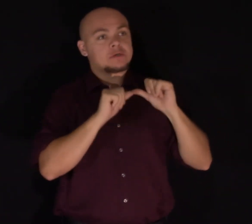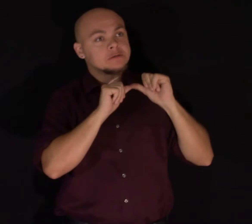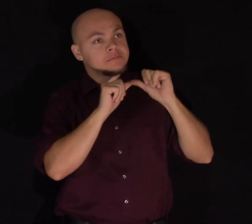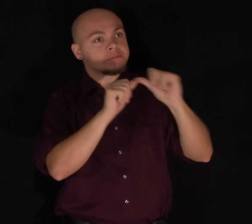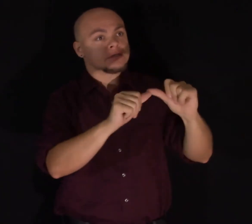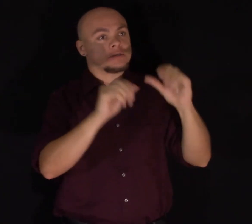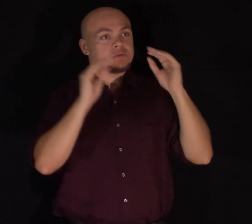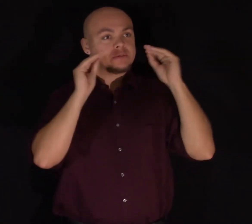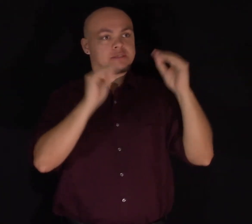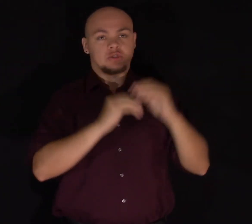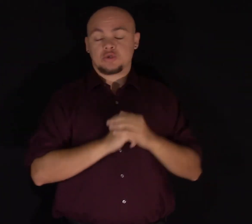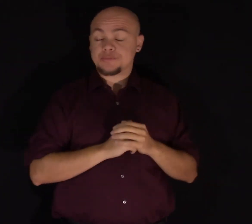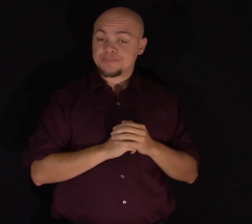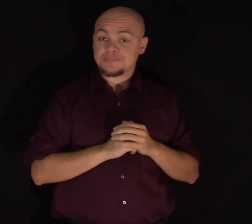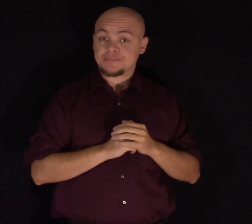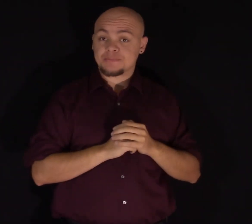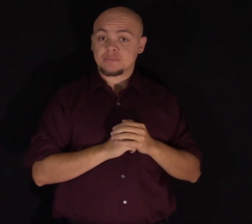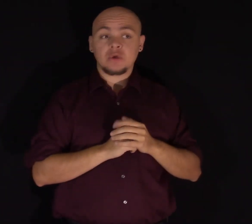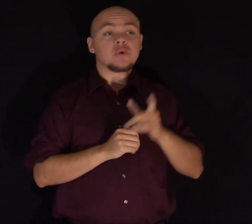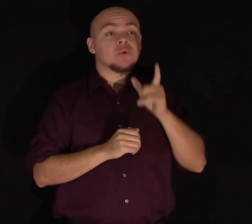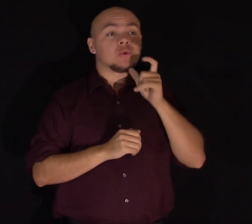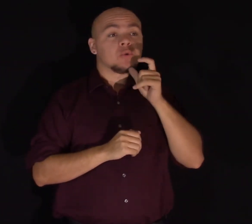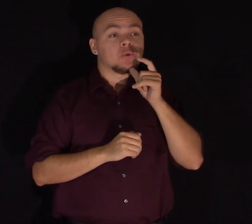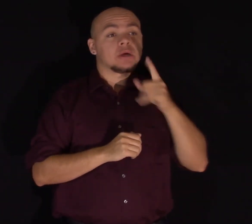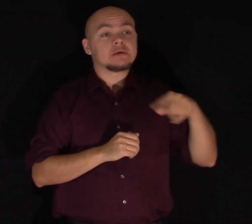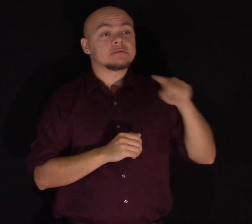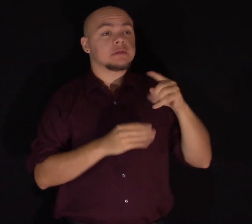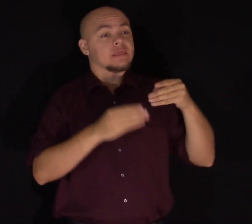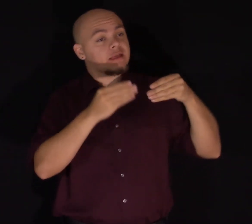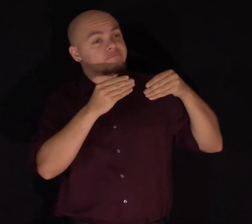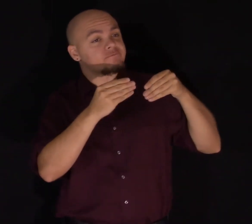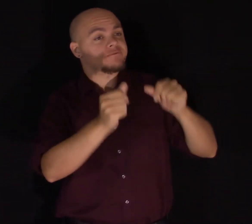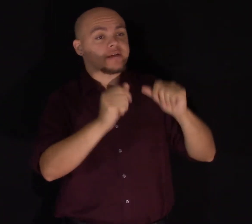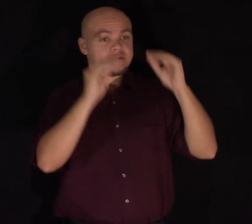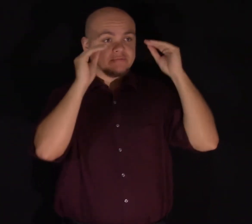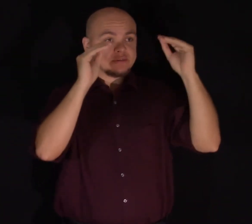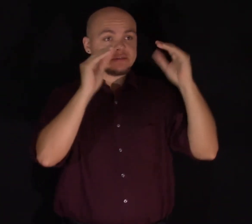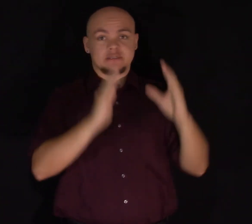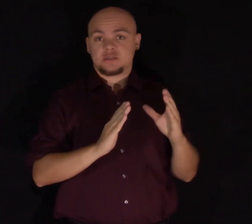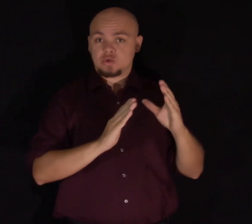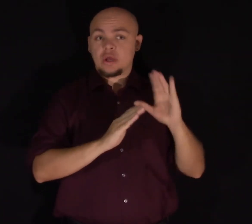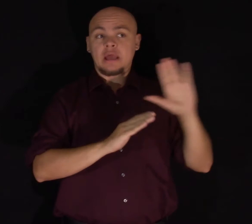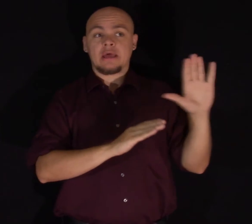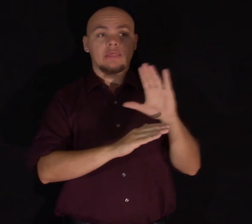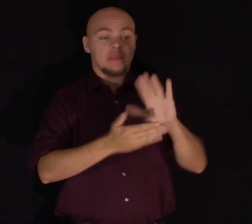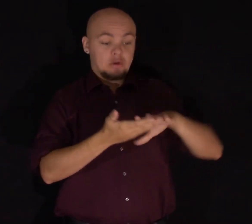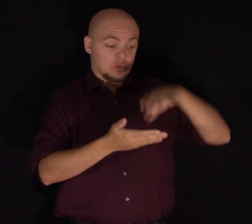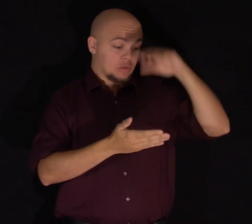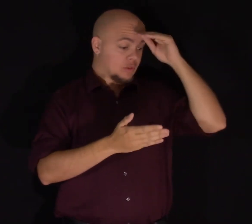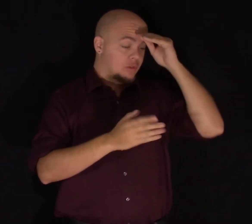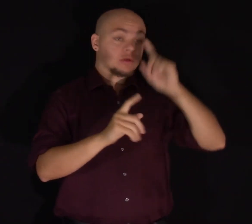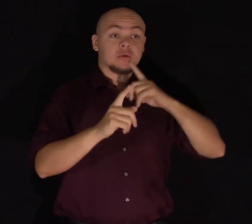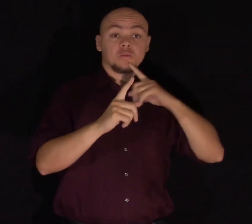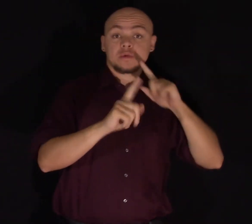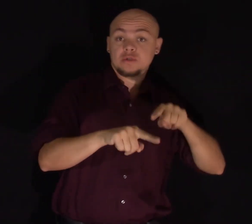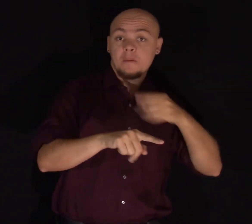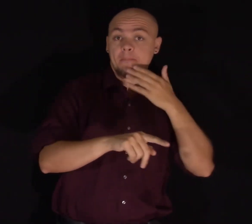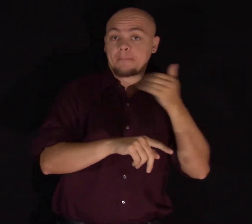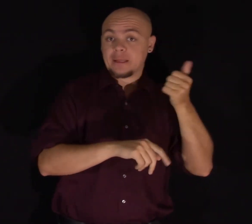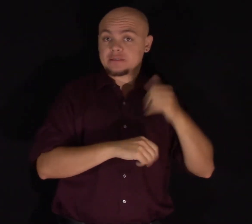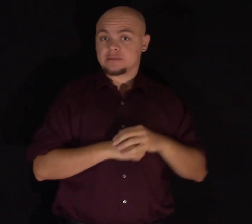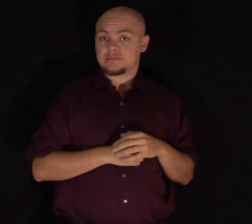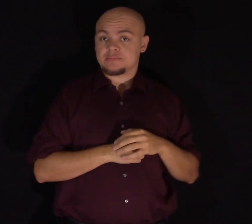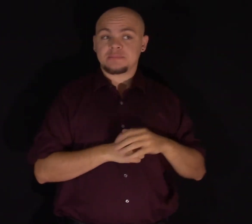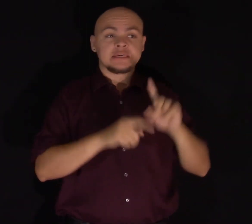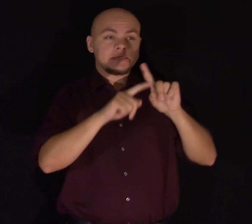year. And of those, who will be the most effective at improving learning outcomes for their students? We partnered with